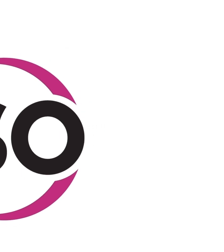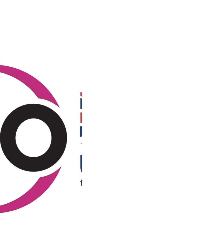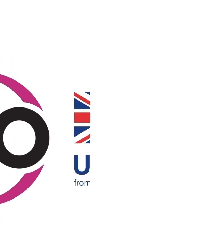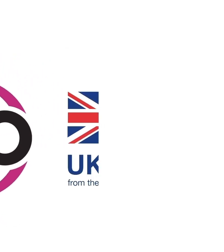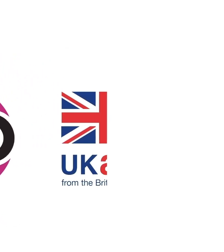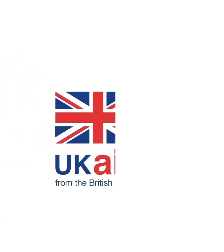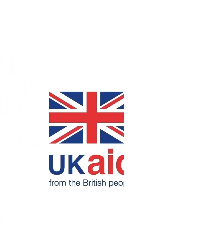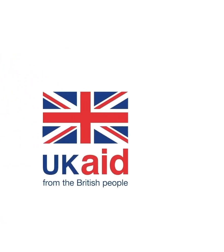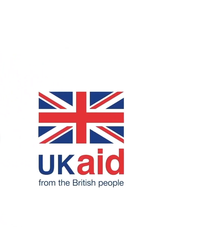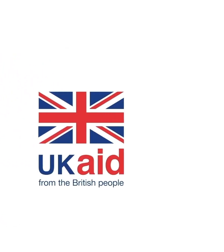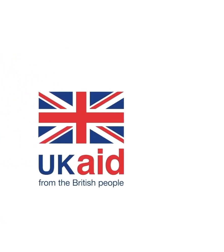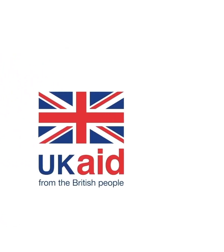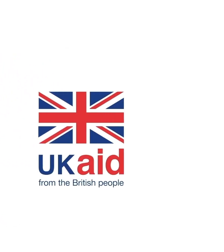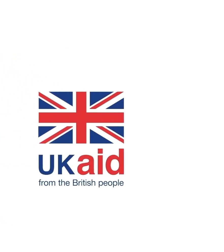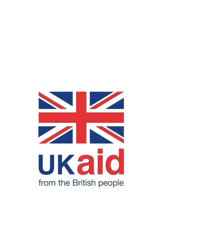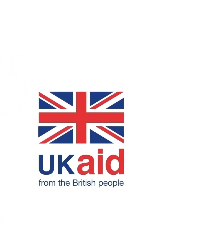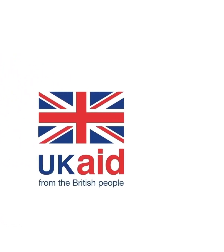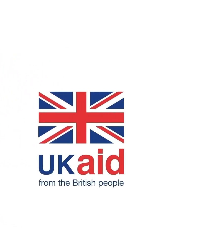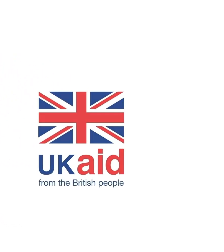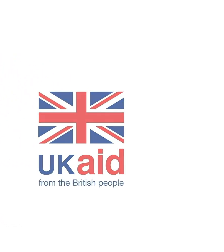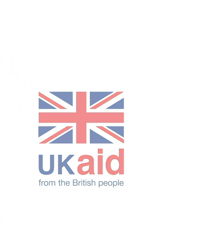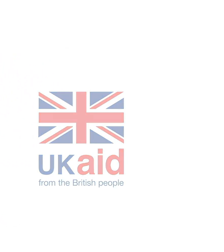VSO UK 8.